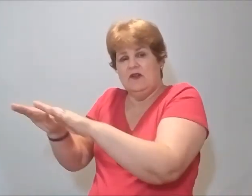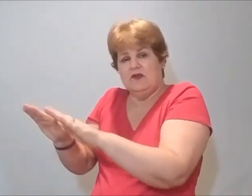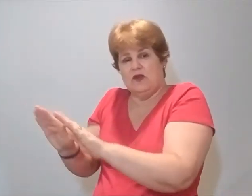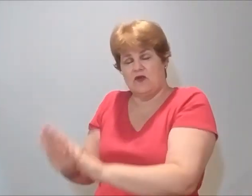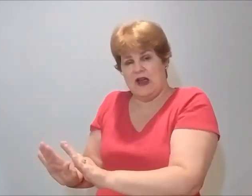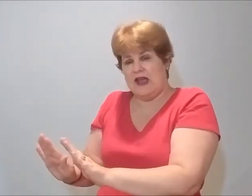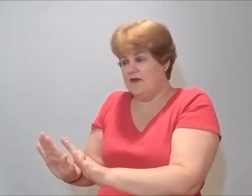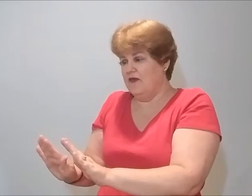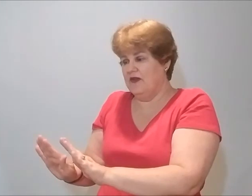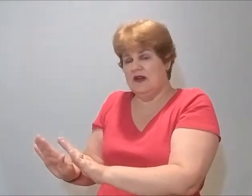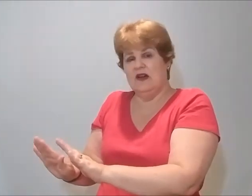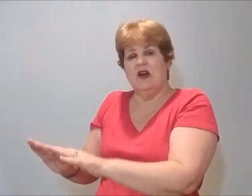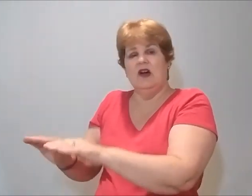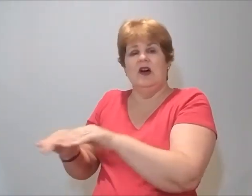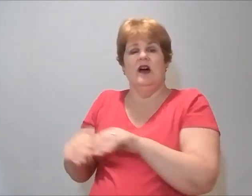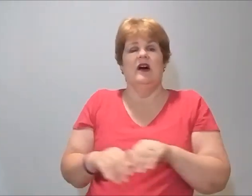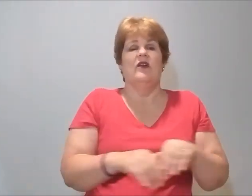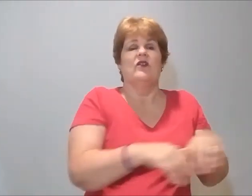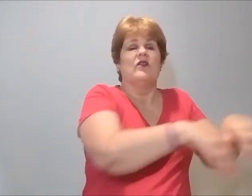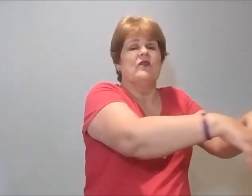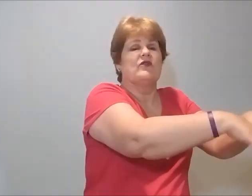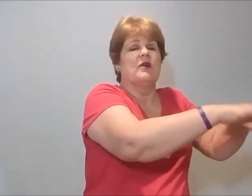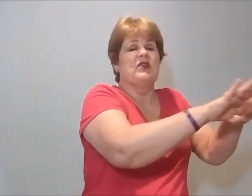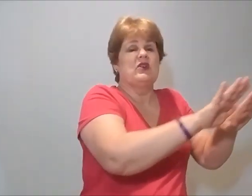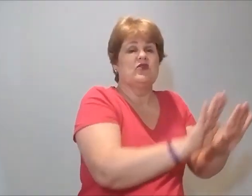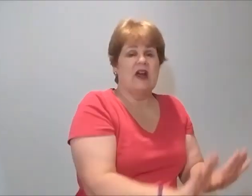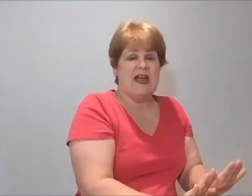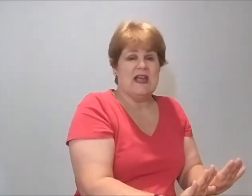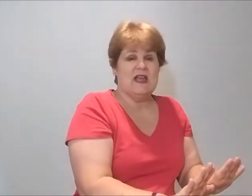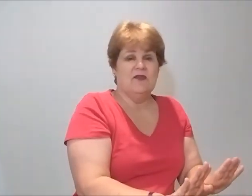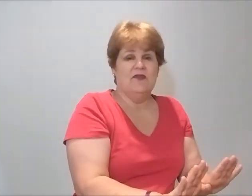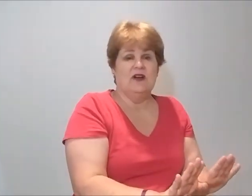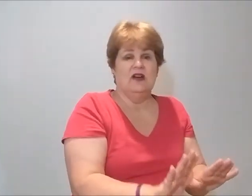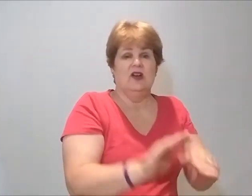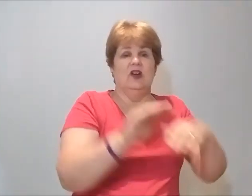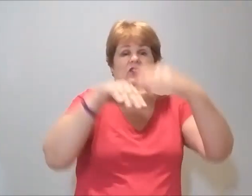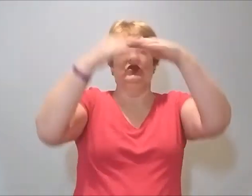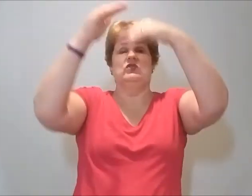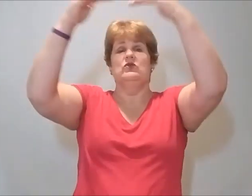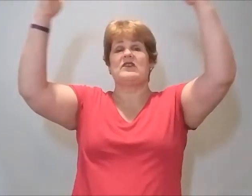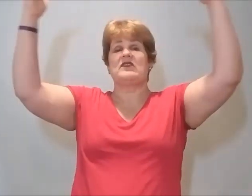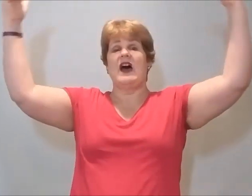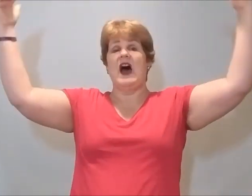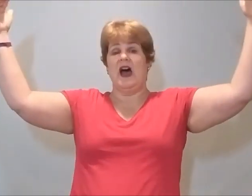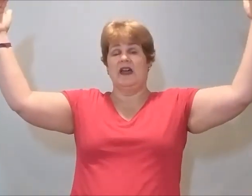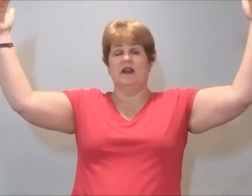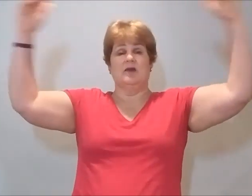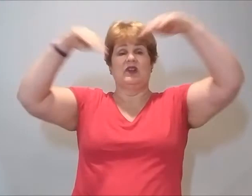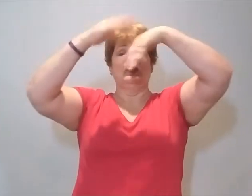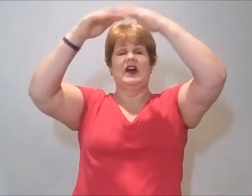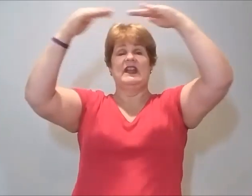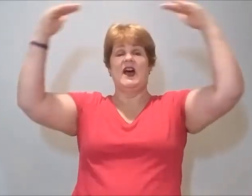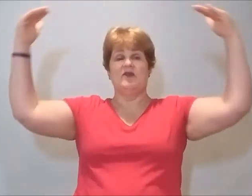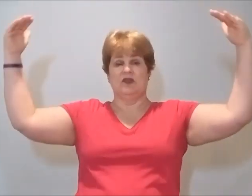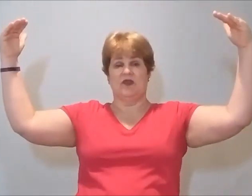The grave, from the grave to the sky, and I'm going to sign heaven for